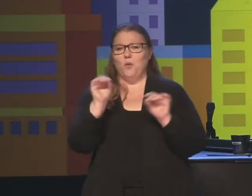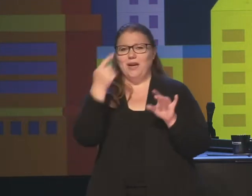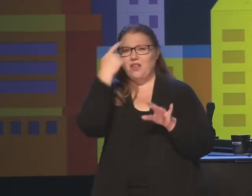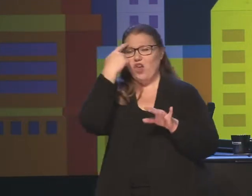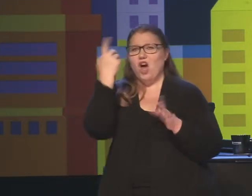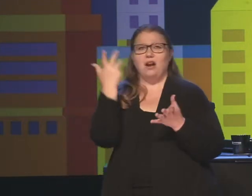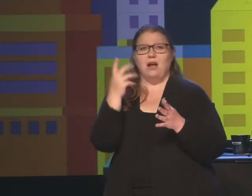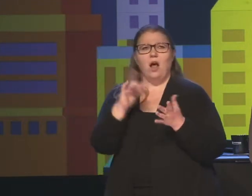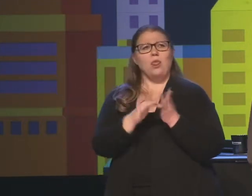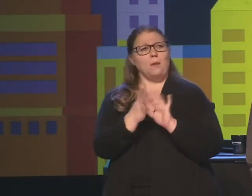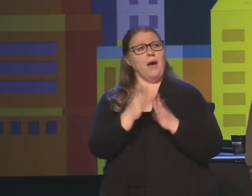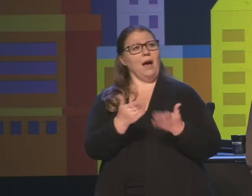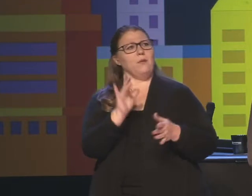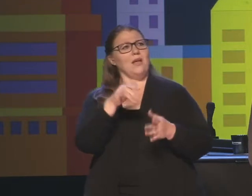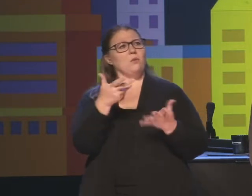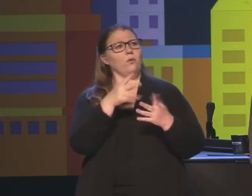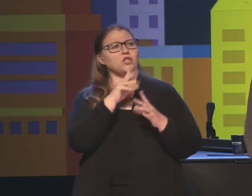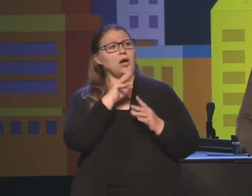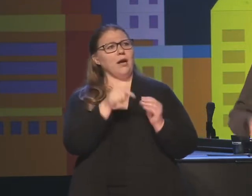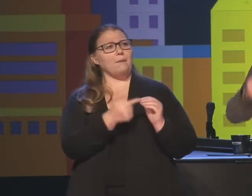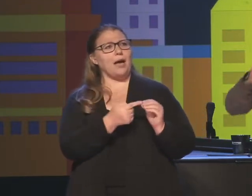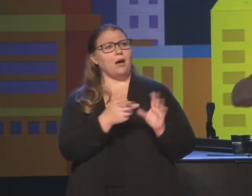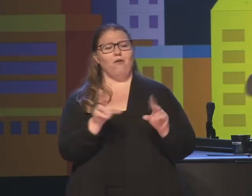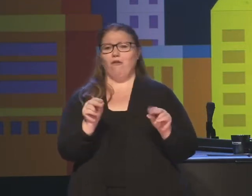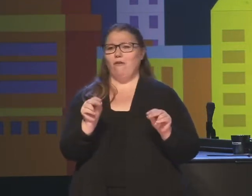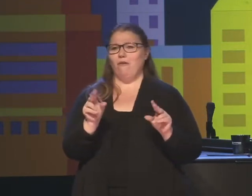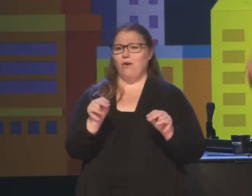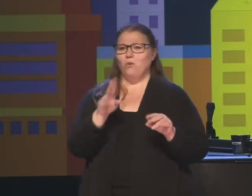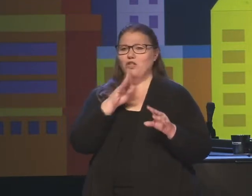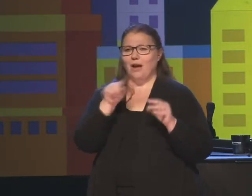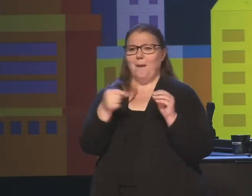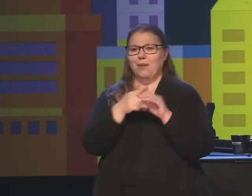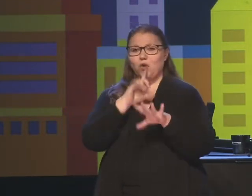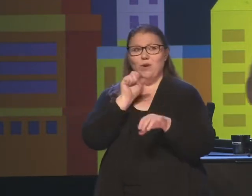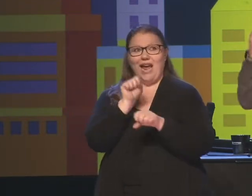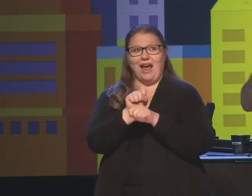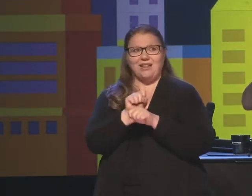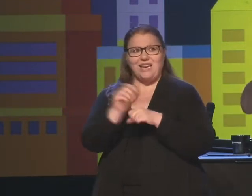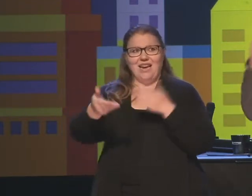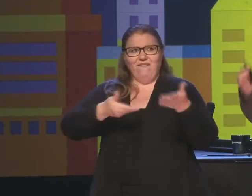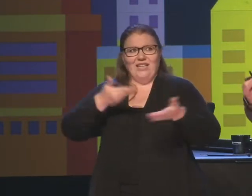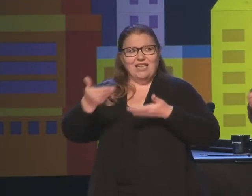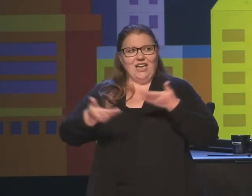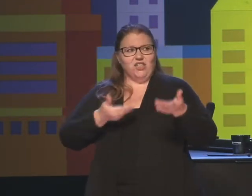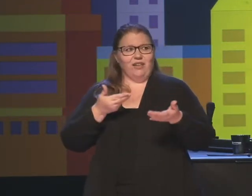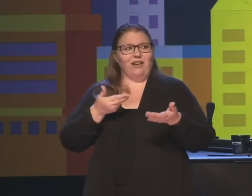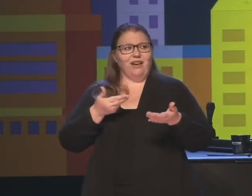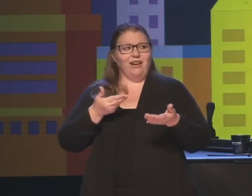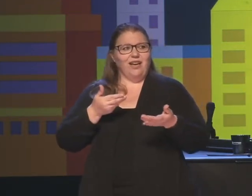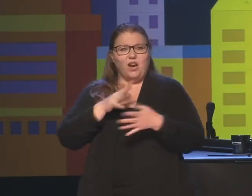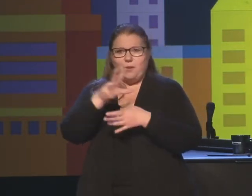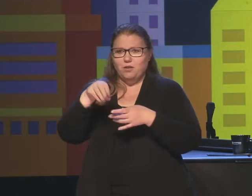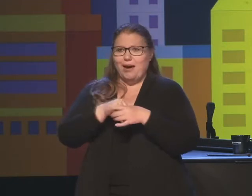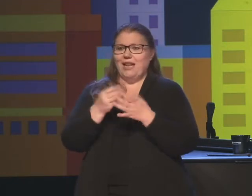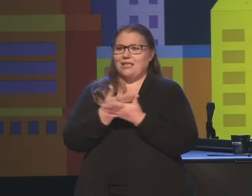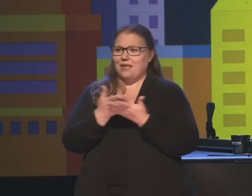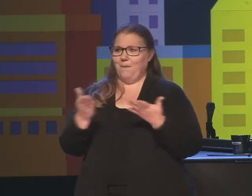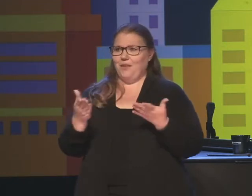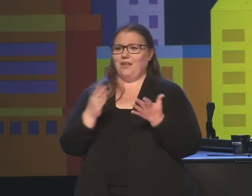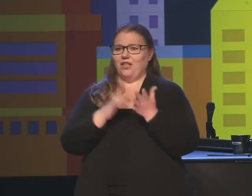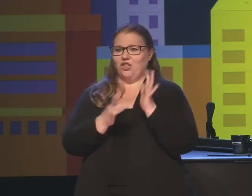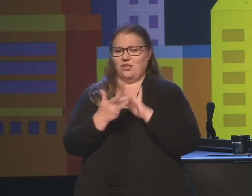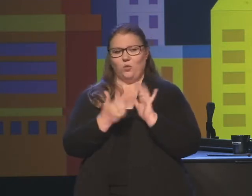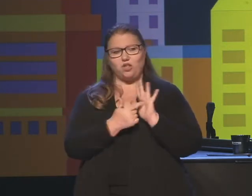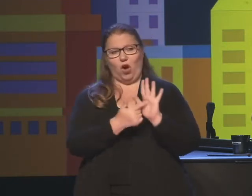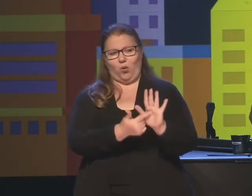oh, the Bible, that's what we're talking about here. We're talking about a reality, an invitation to participate in something that Jesus was showing